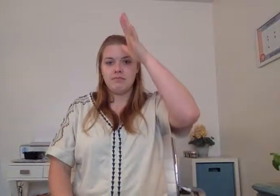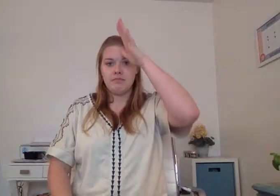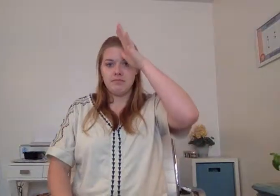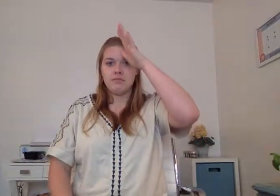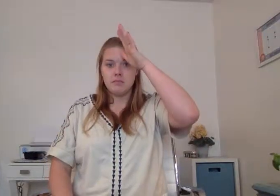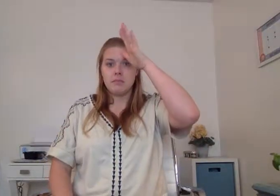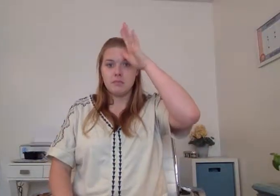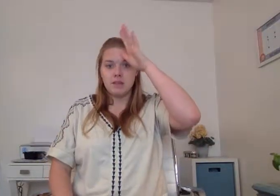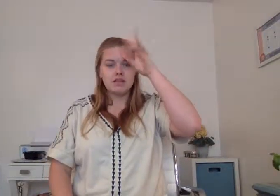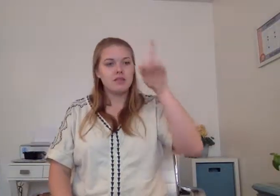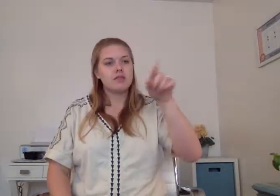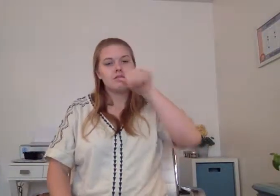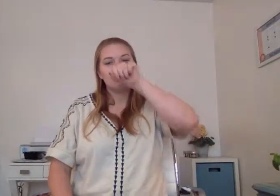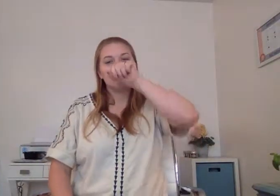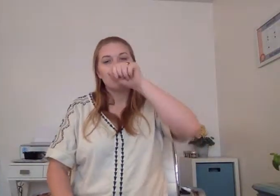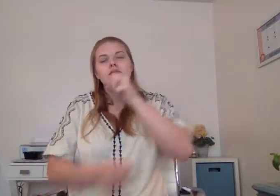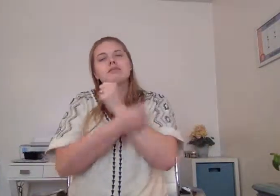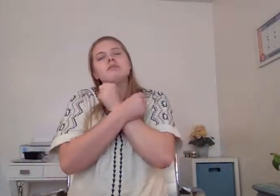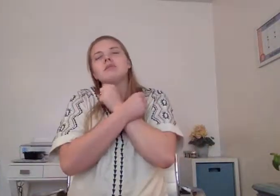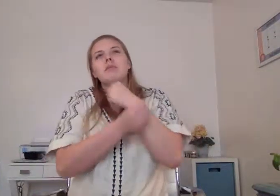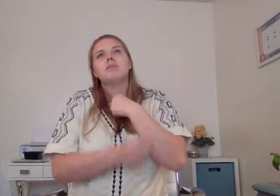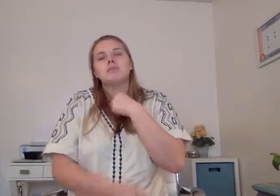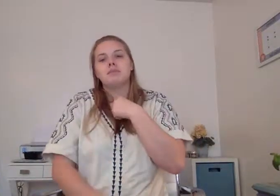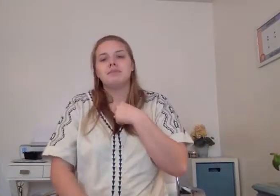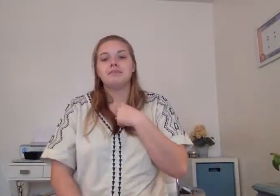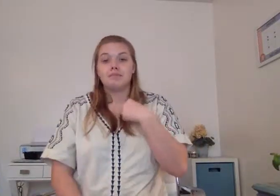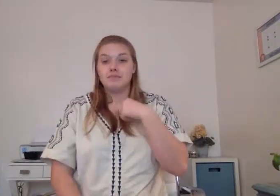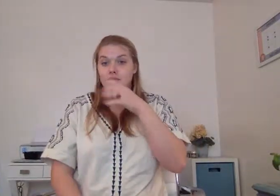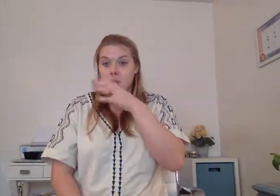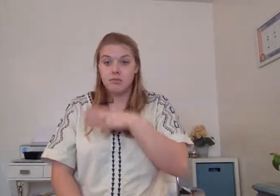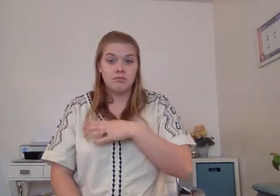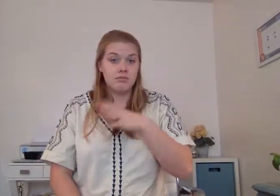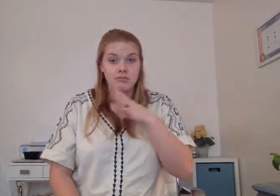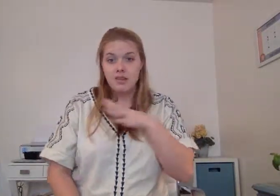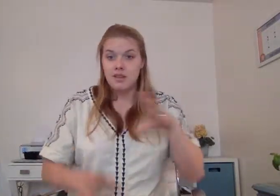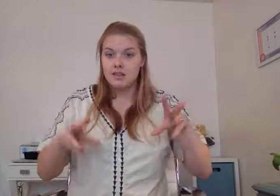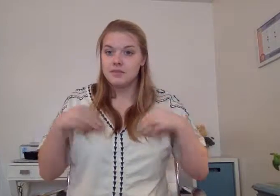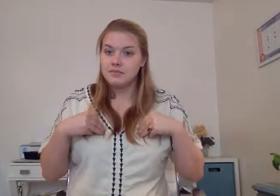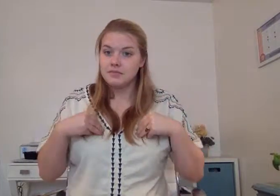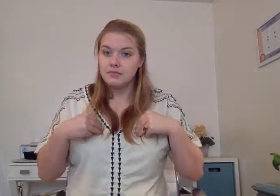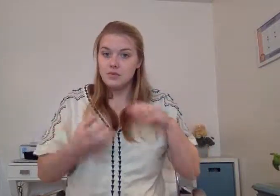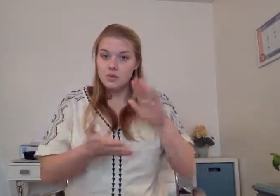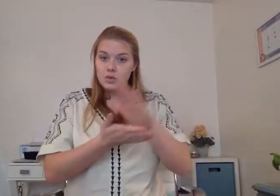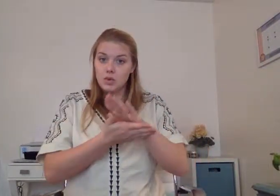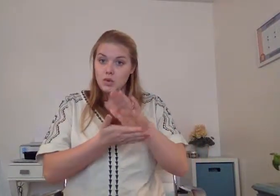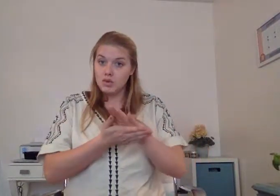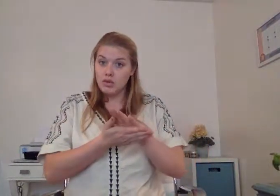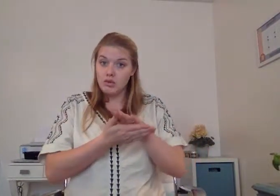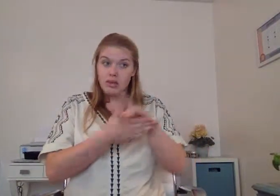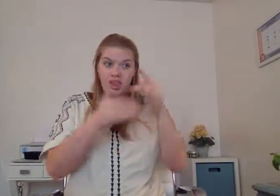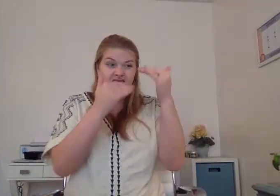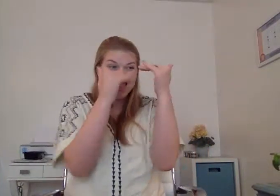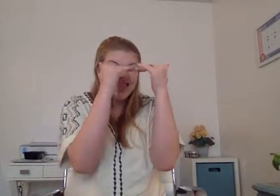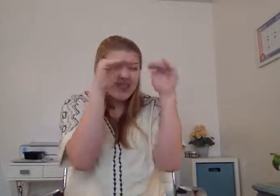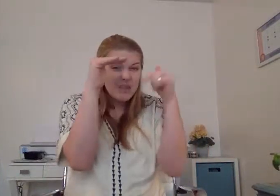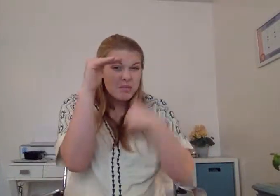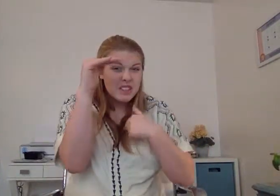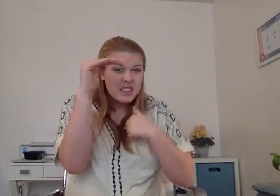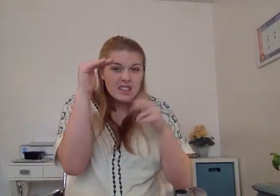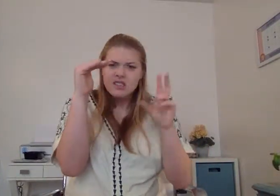daughter. My school did not limit me because I was a girl. My